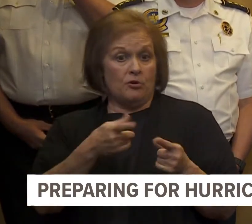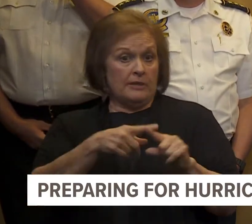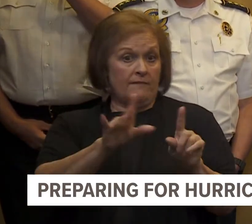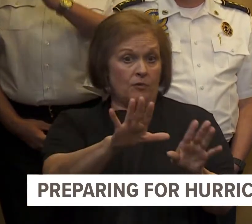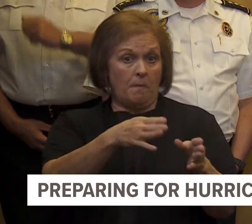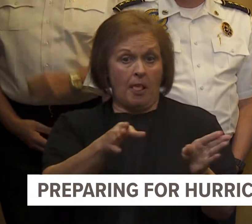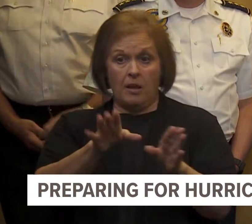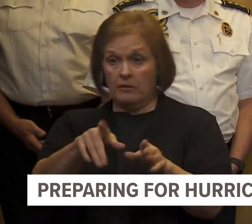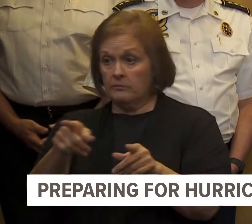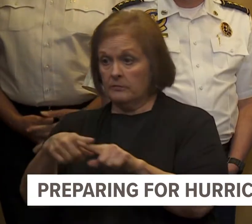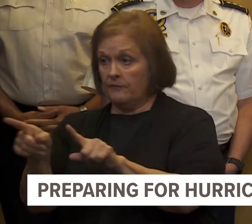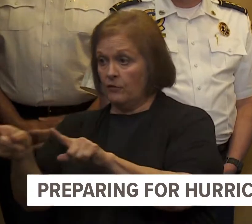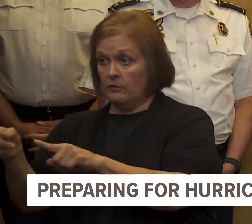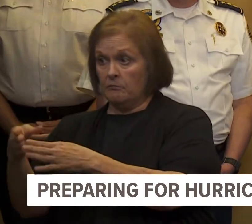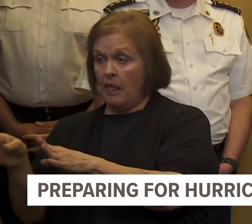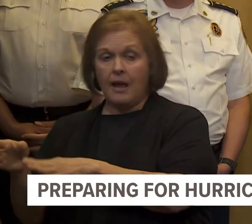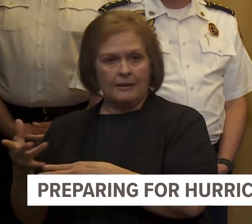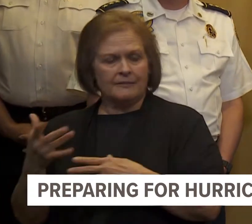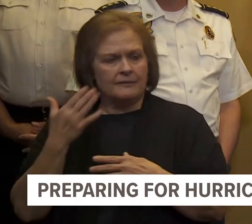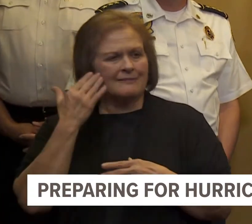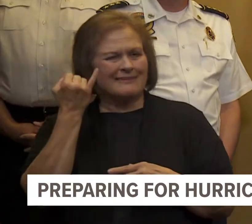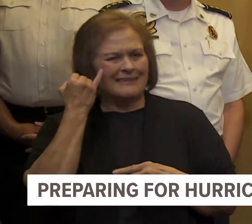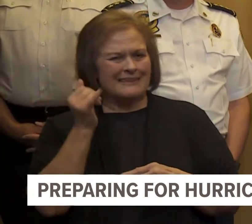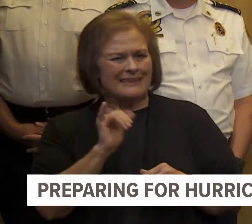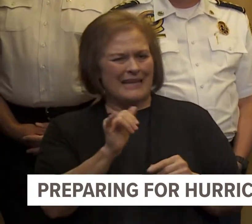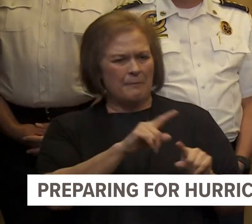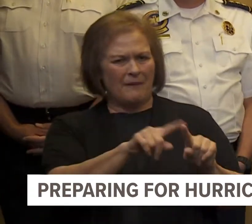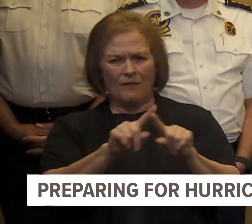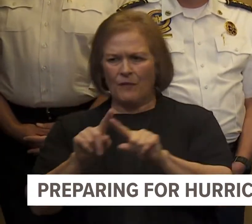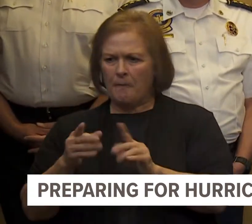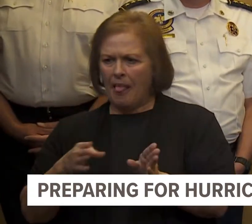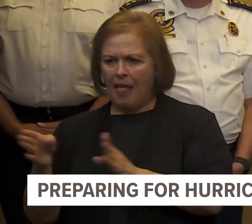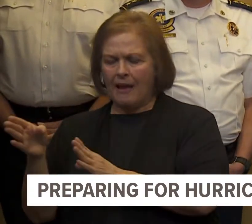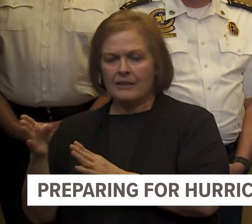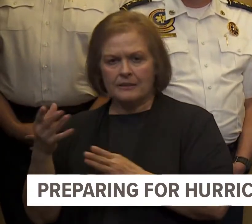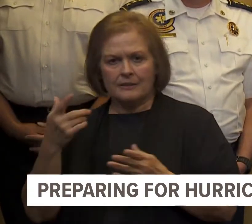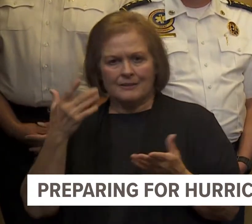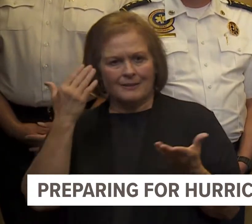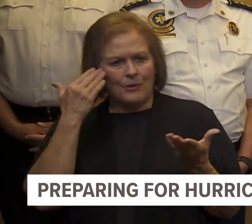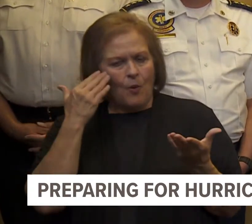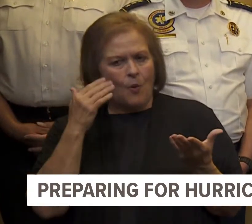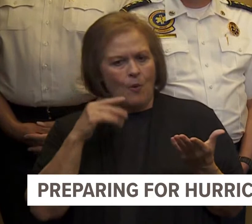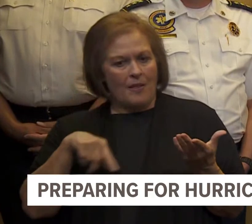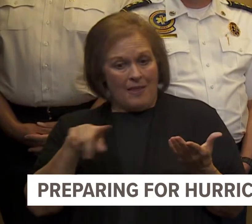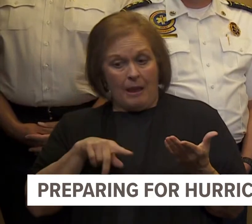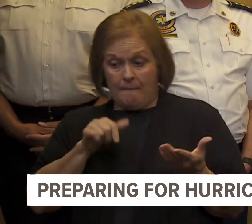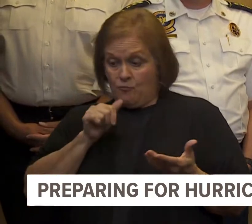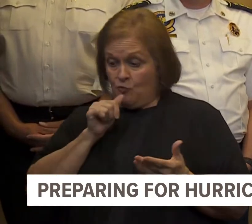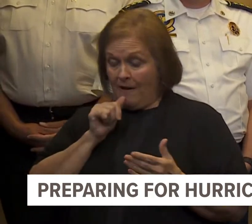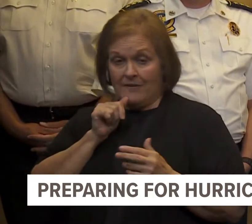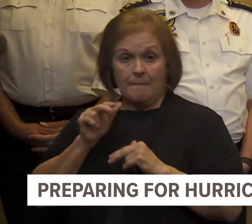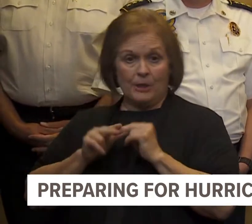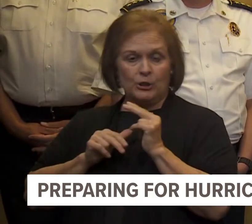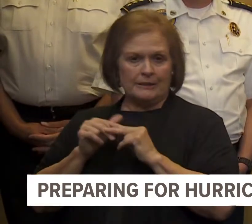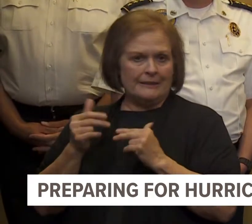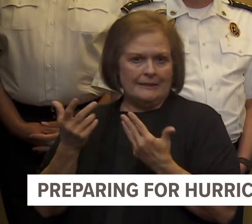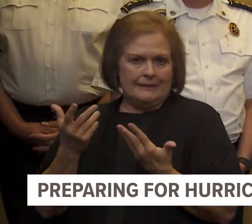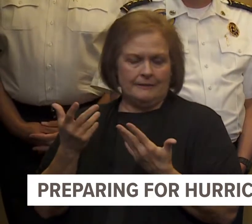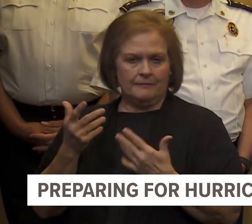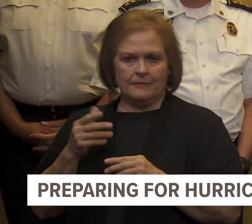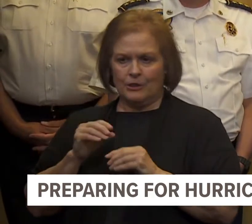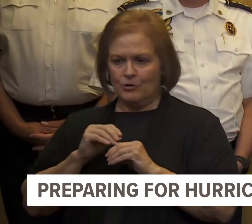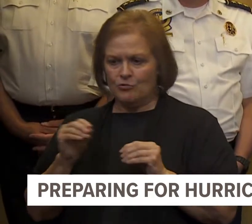plan for your house than your neighbor has for their house, and that's very similar, recognizing these are privately owned buildings. There is